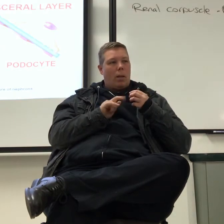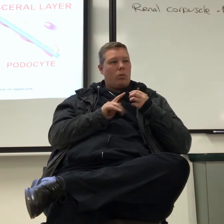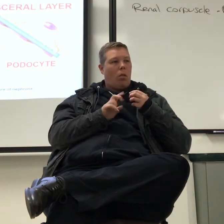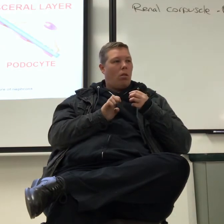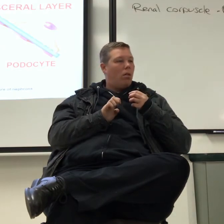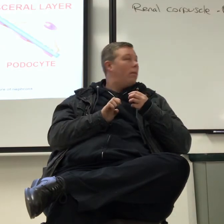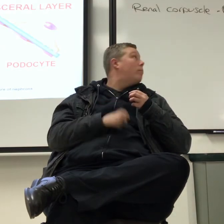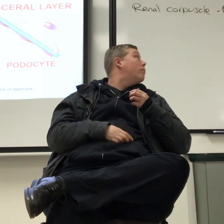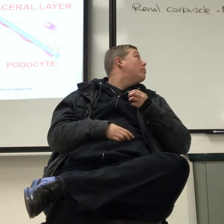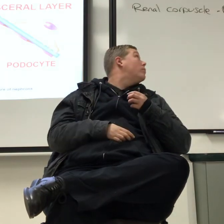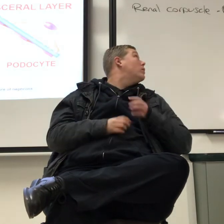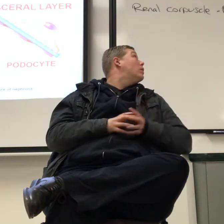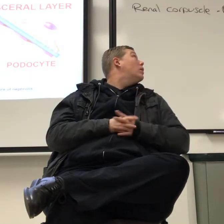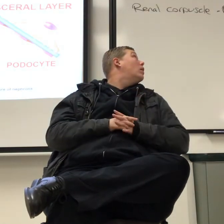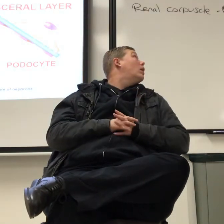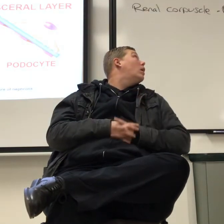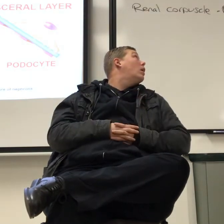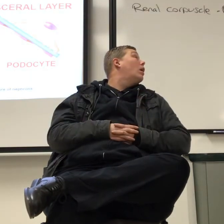Bowman's capsule